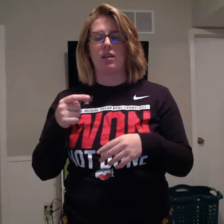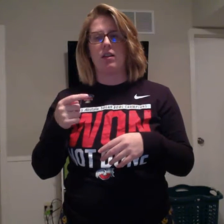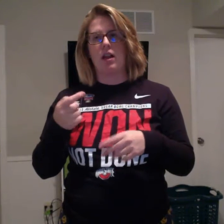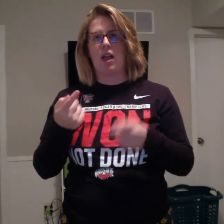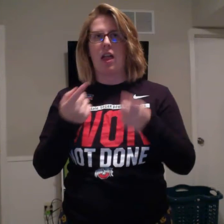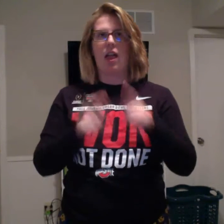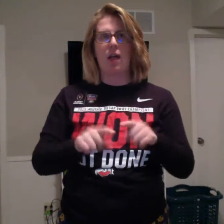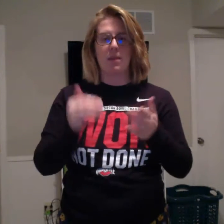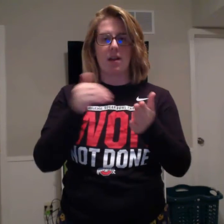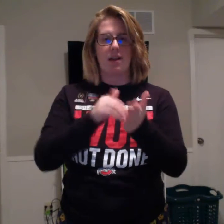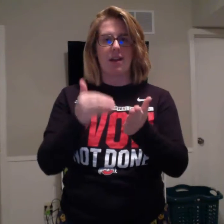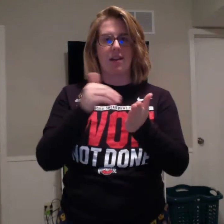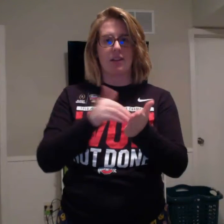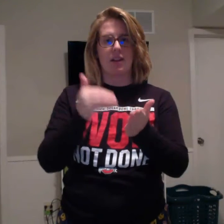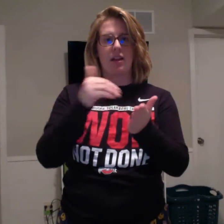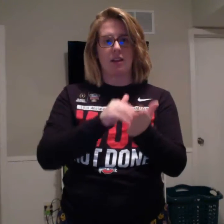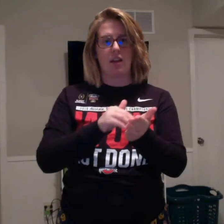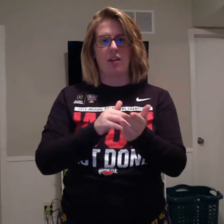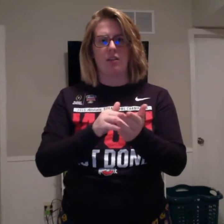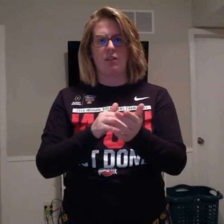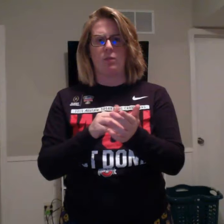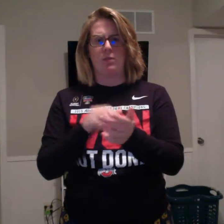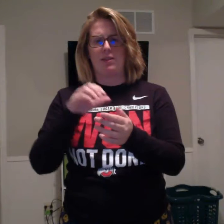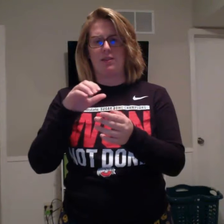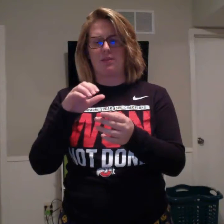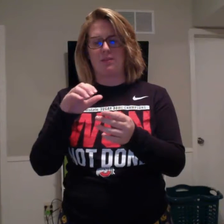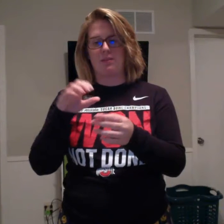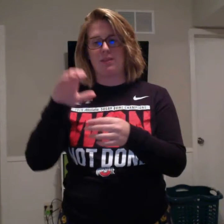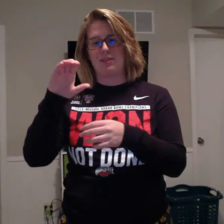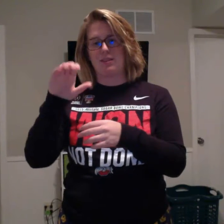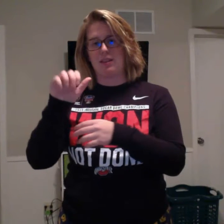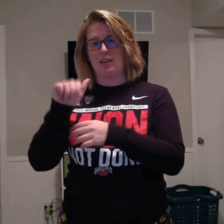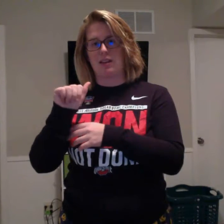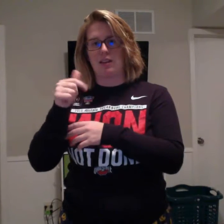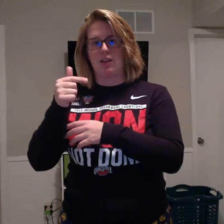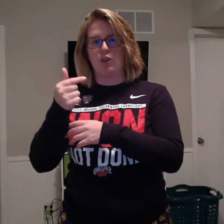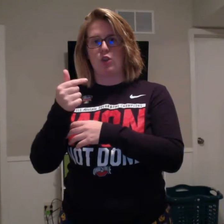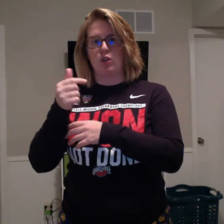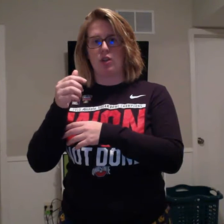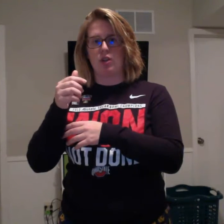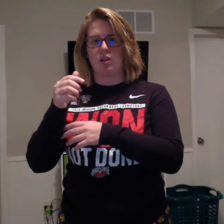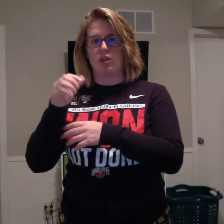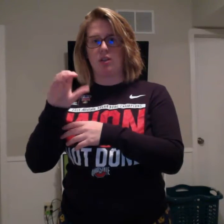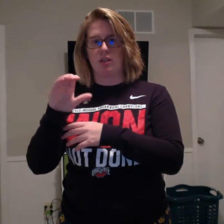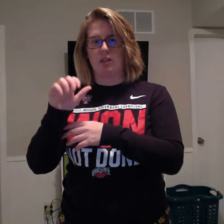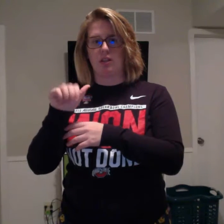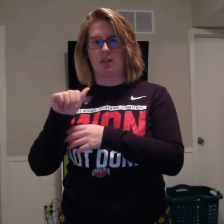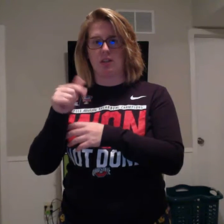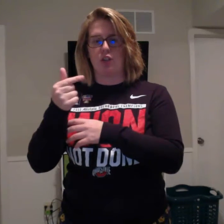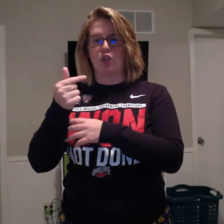row. In people with Huntington disease, this repeat goes on for 36 or more times